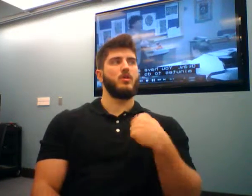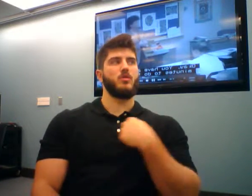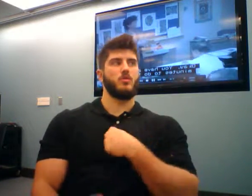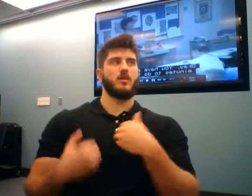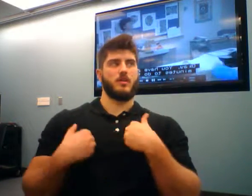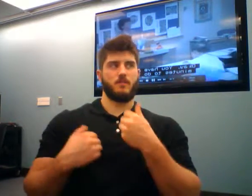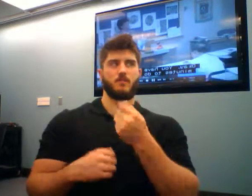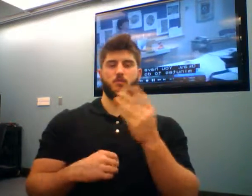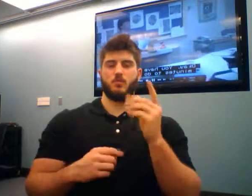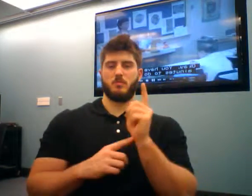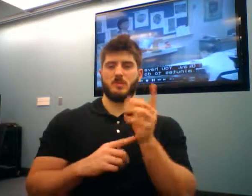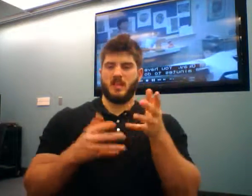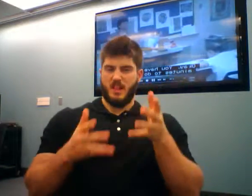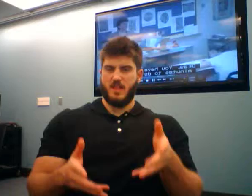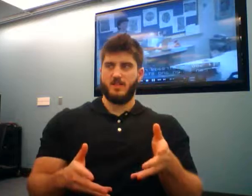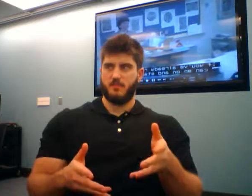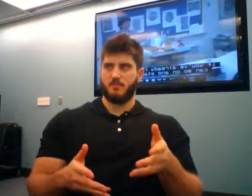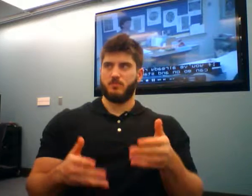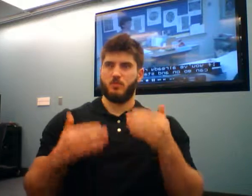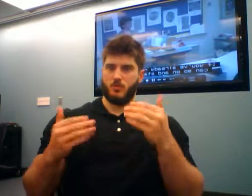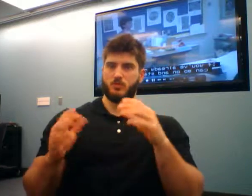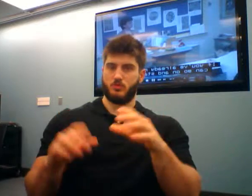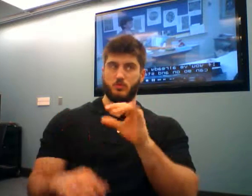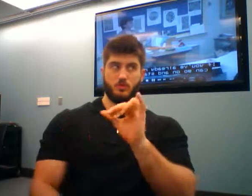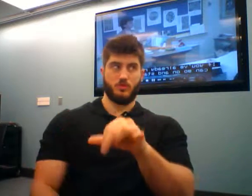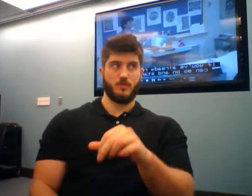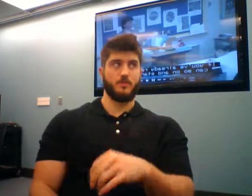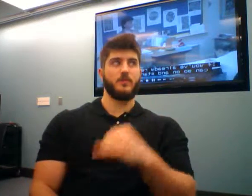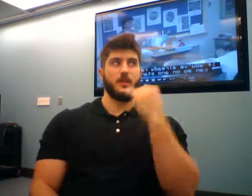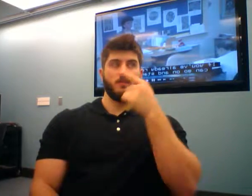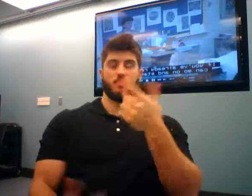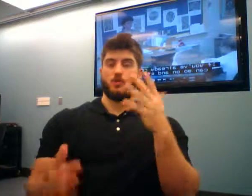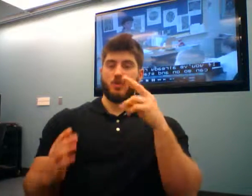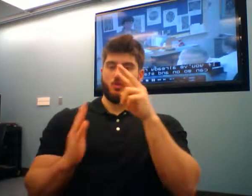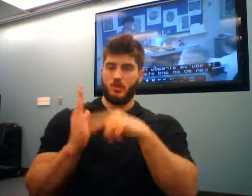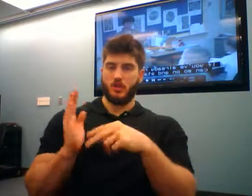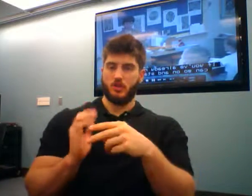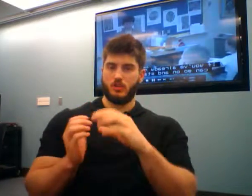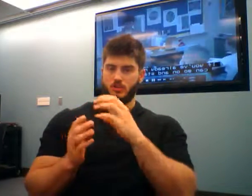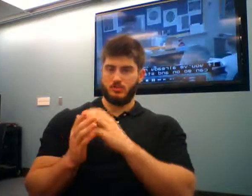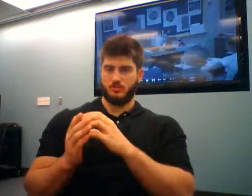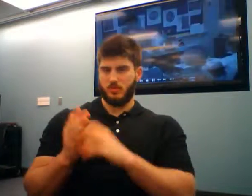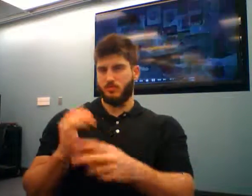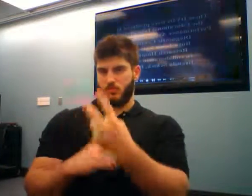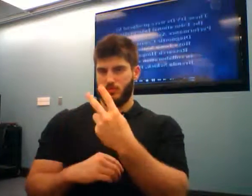minutes to do that. You've already read 2, you can go on and start 3.